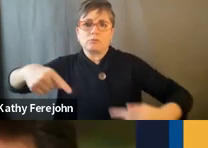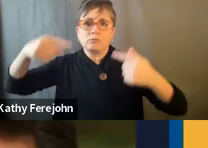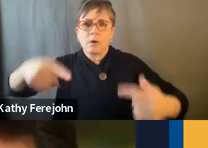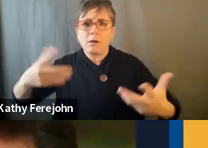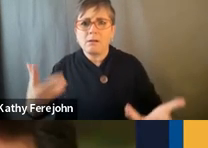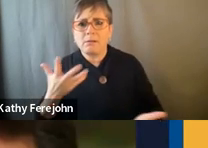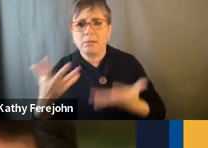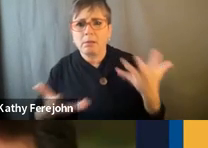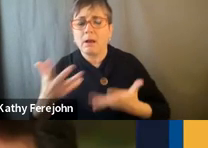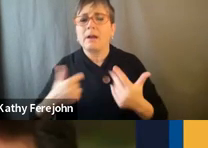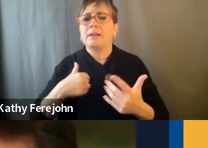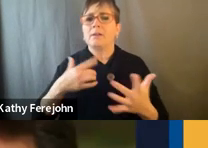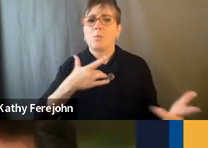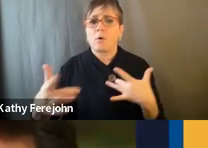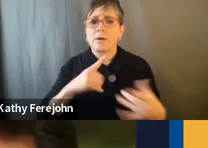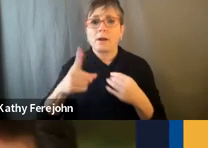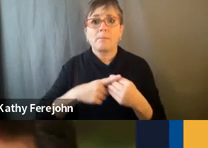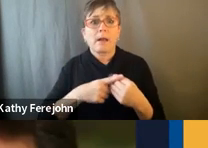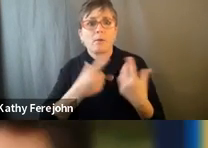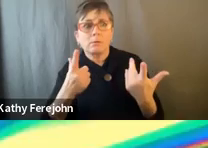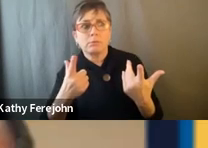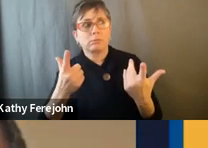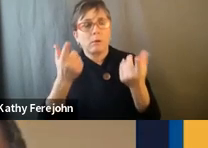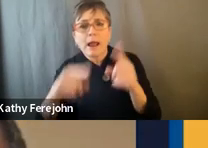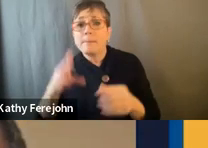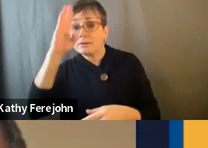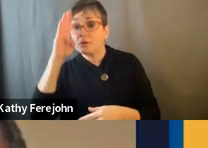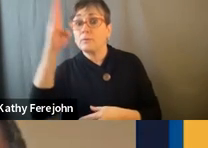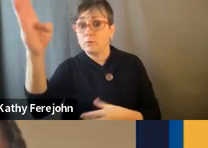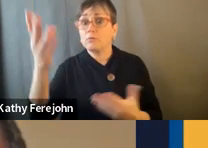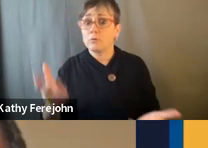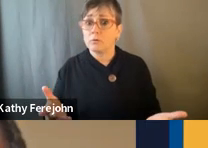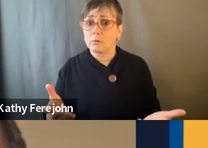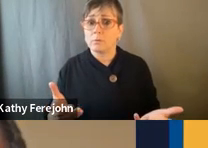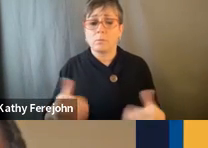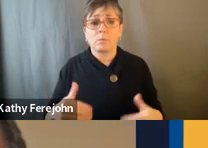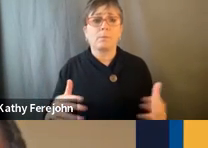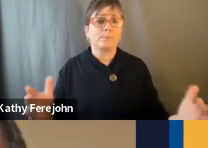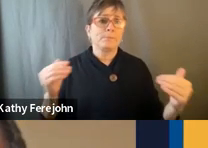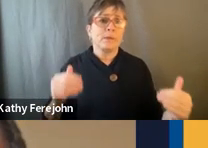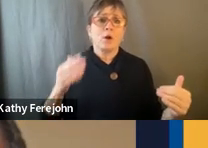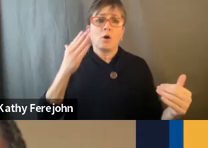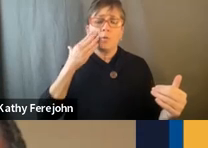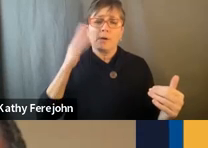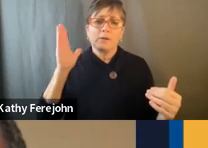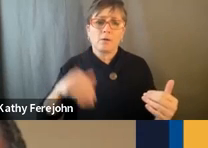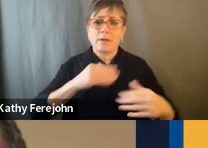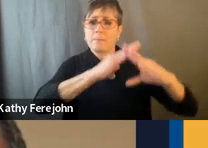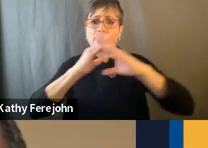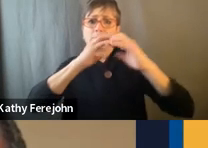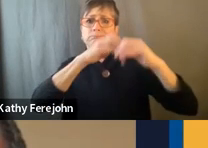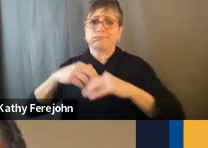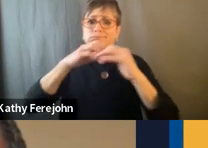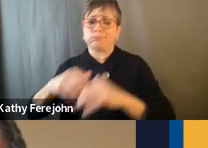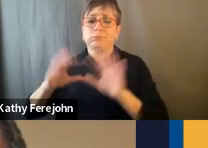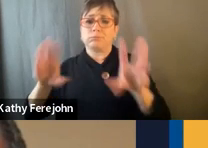worry what the future will bring for their loved ones. Because we know tearing down barriers and creating accommodations is